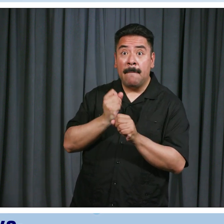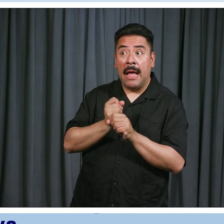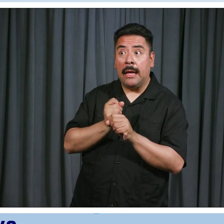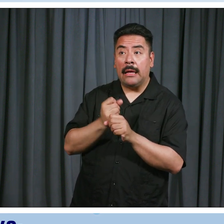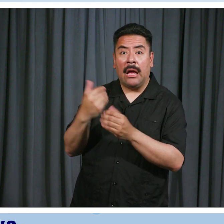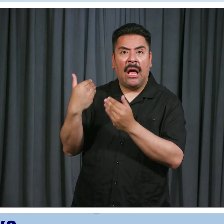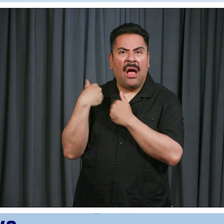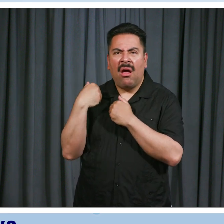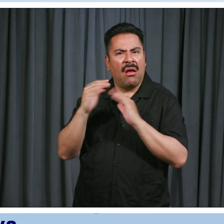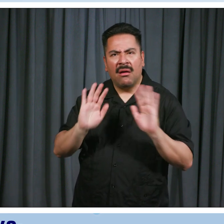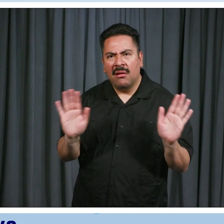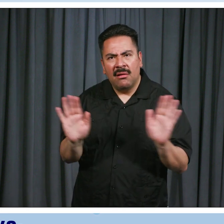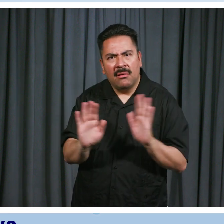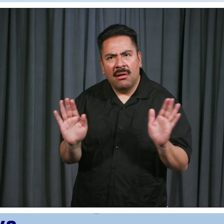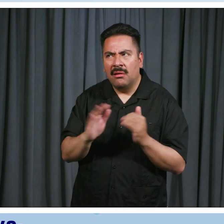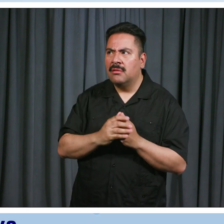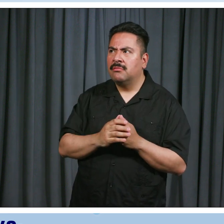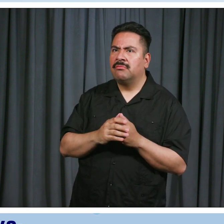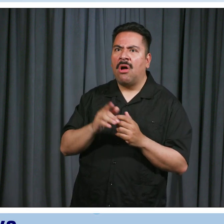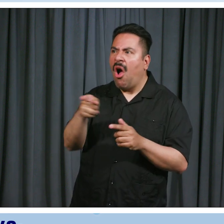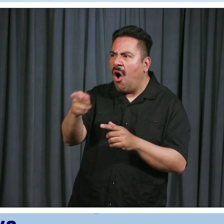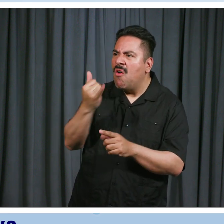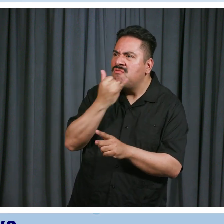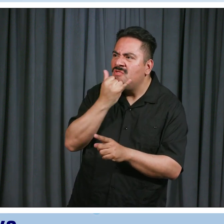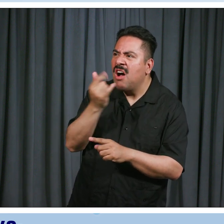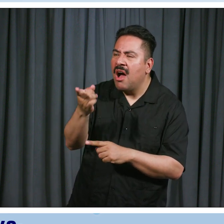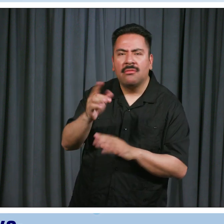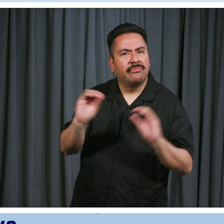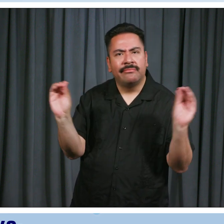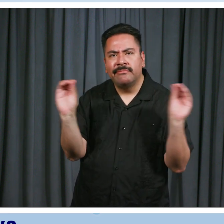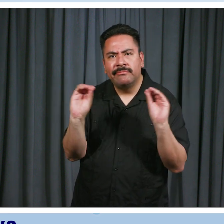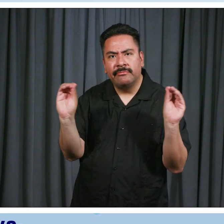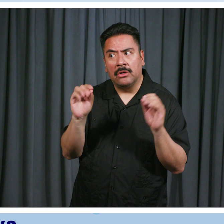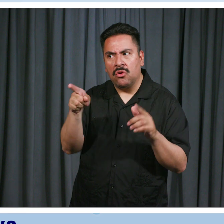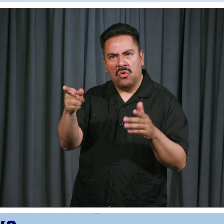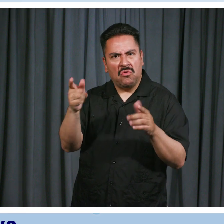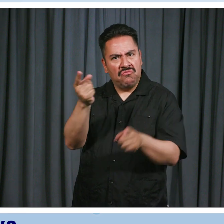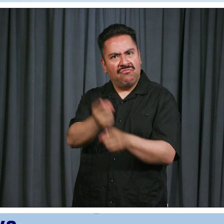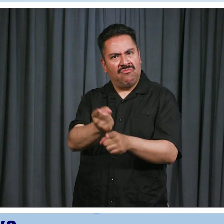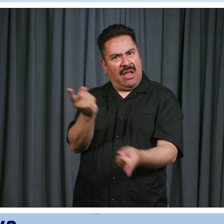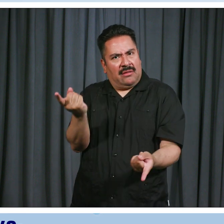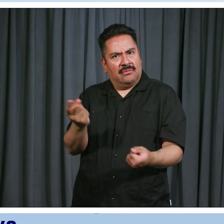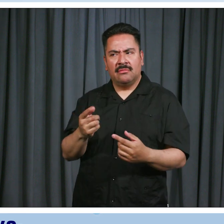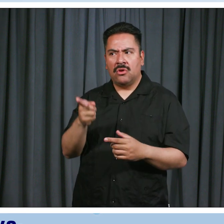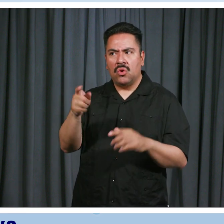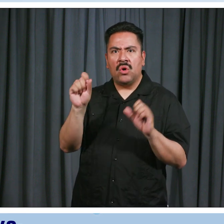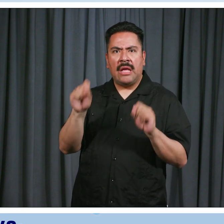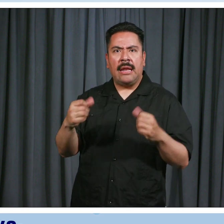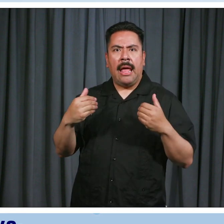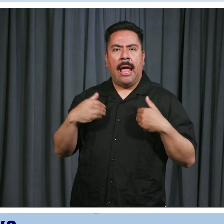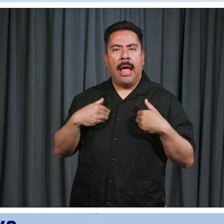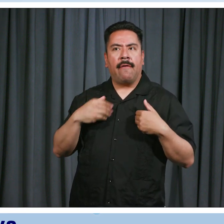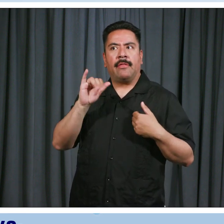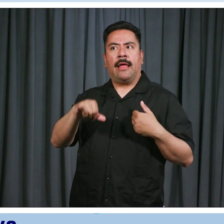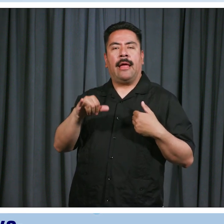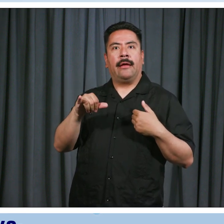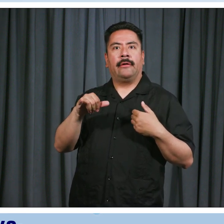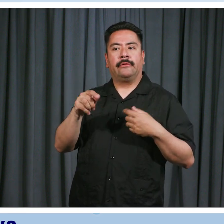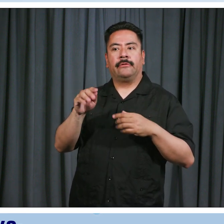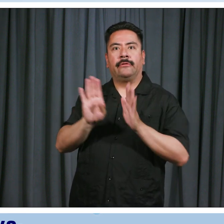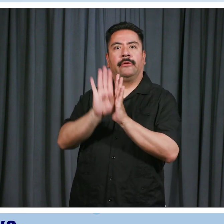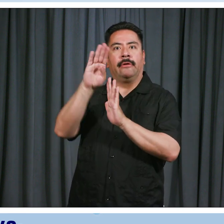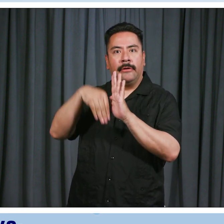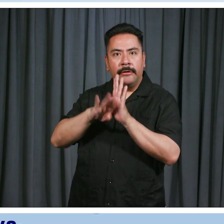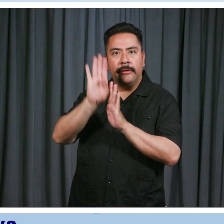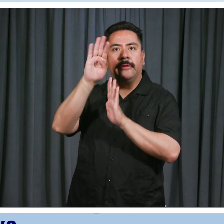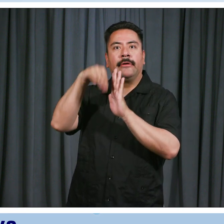fault. We don't have to make that like there's something wrong with you. There's probably something right with you, actually, that you're able to have that like dynamic